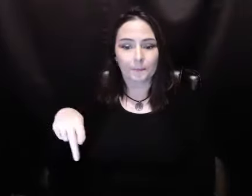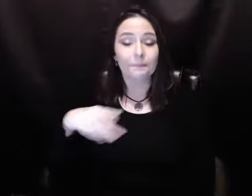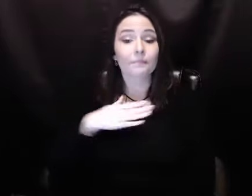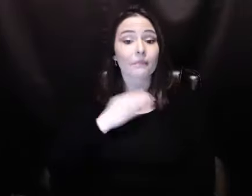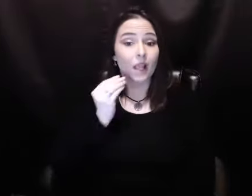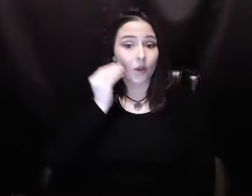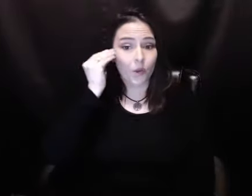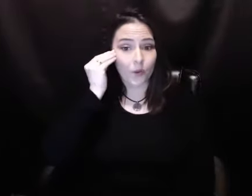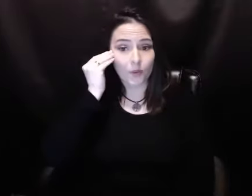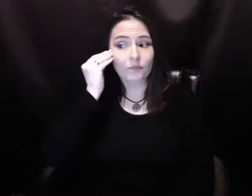all the